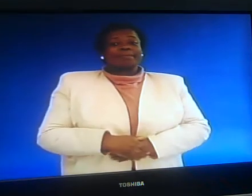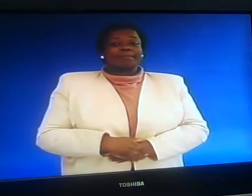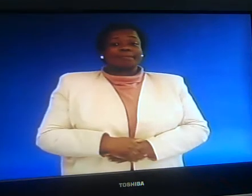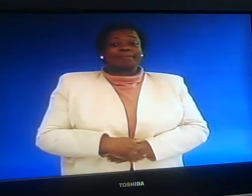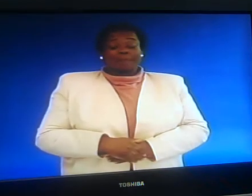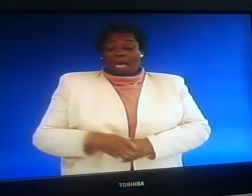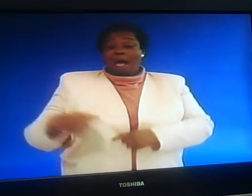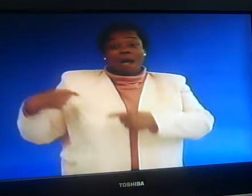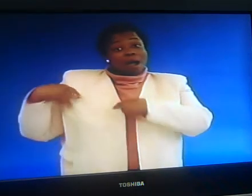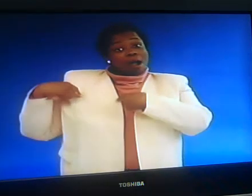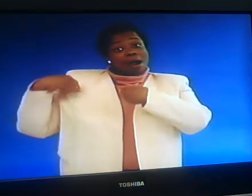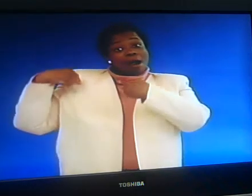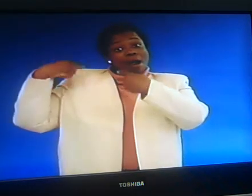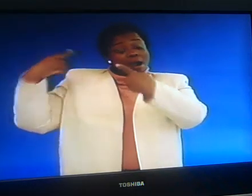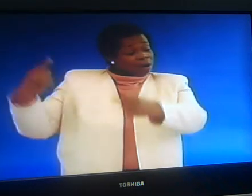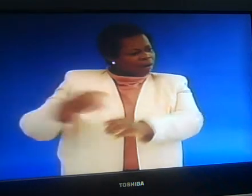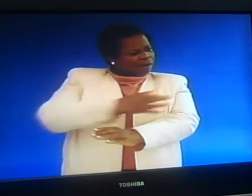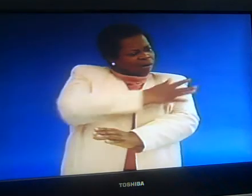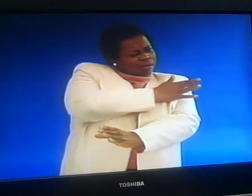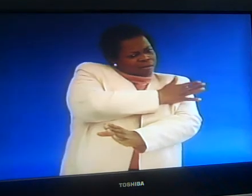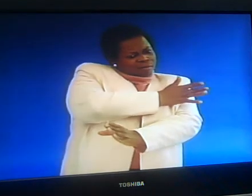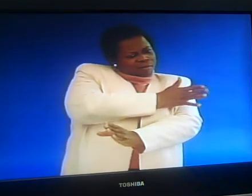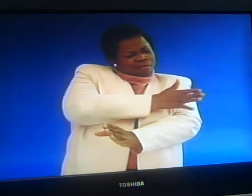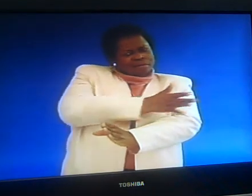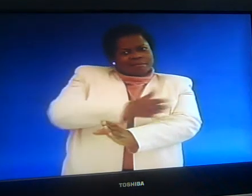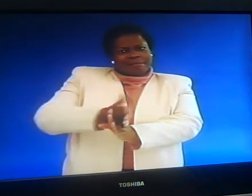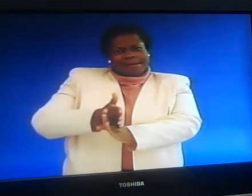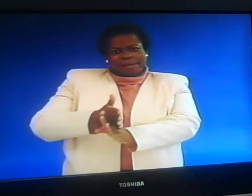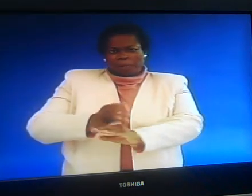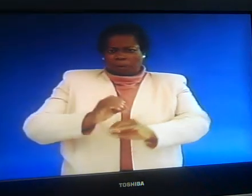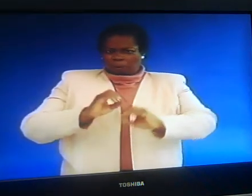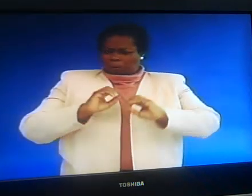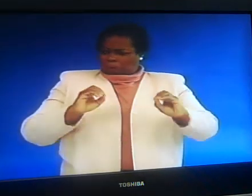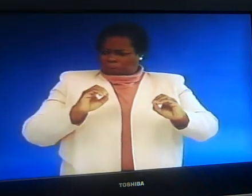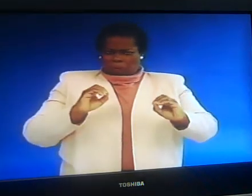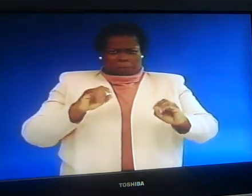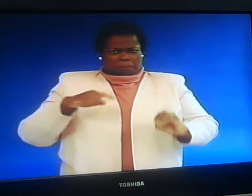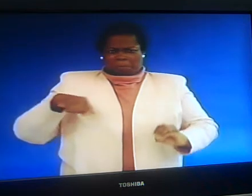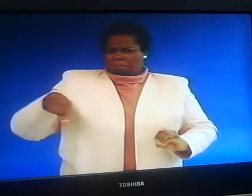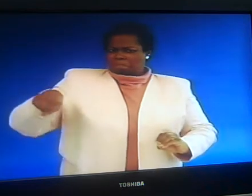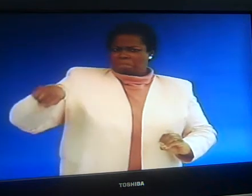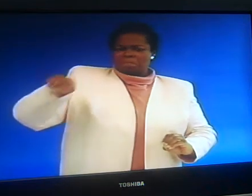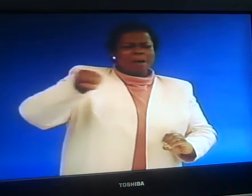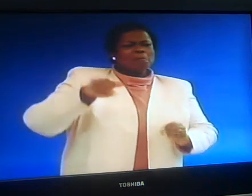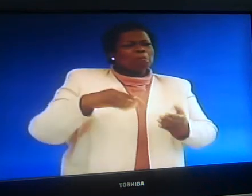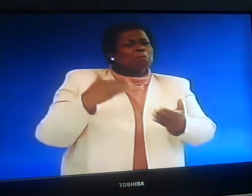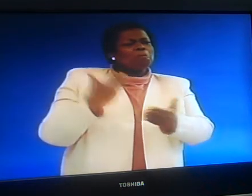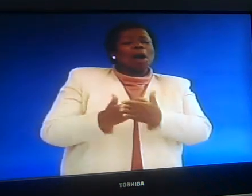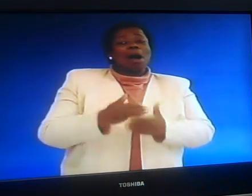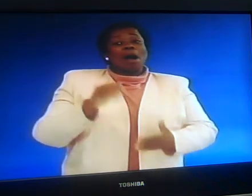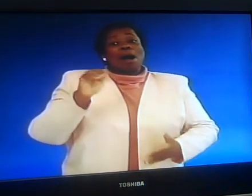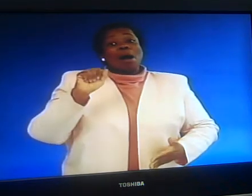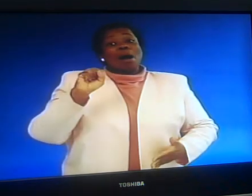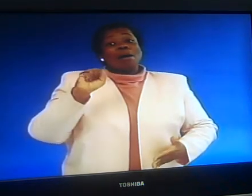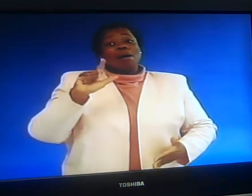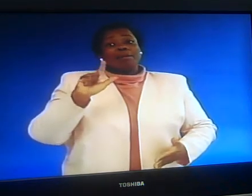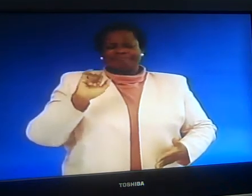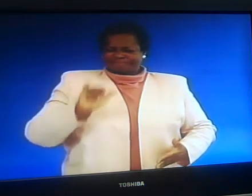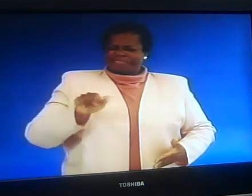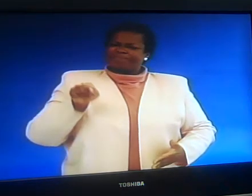Then that was around 1911 or 1933, in between those times. Up until then, there